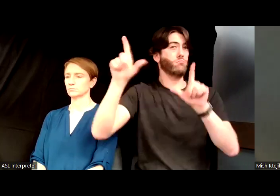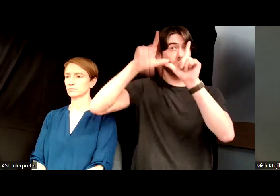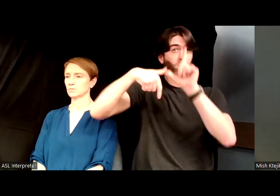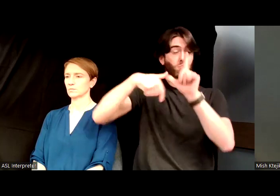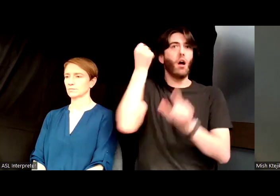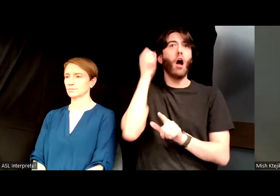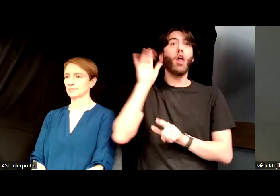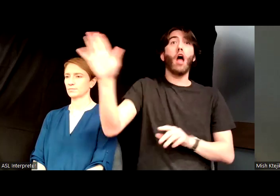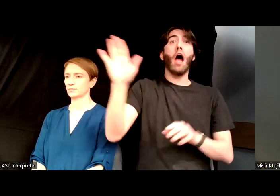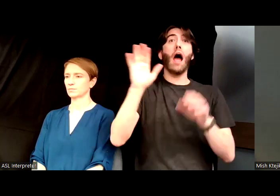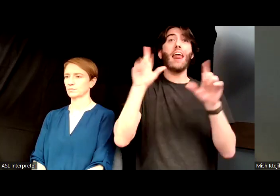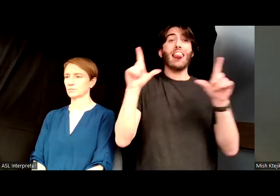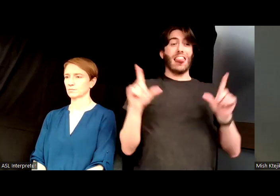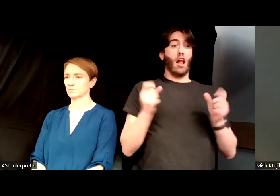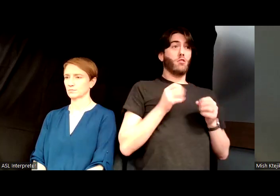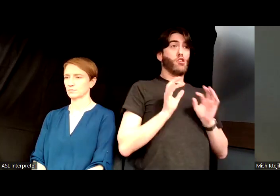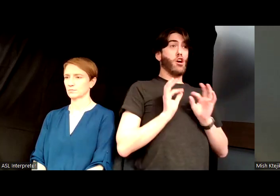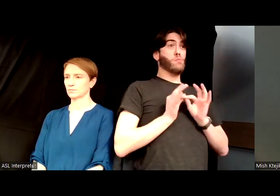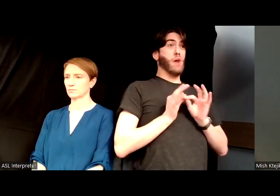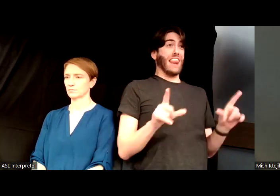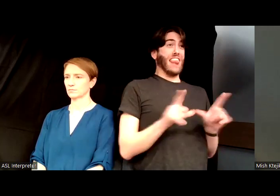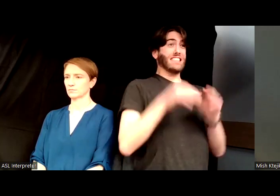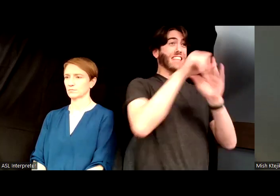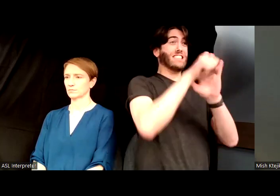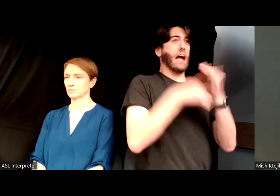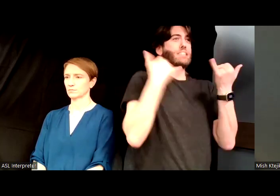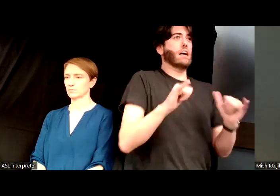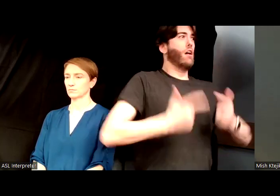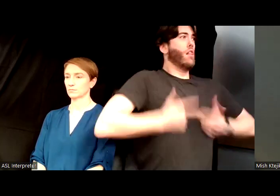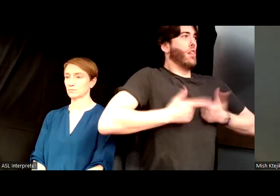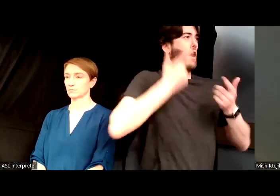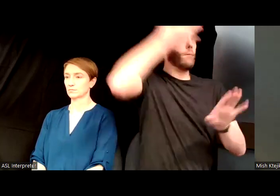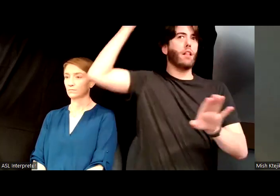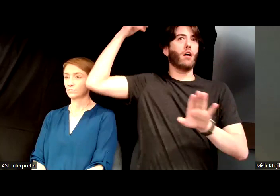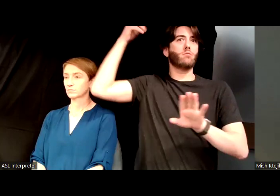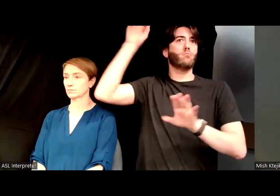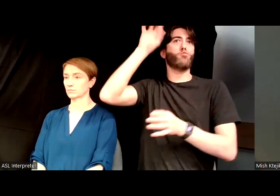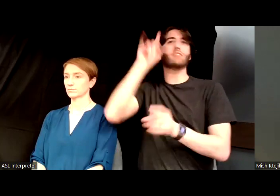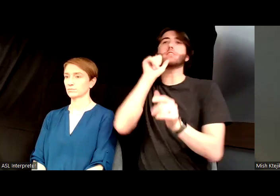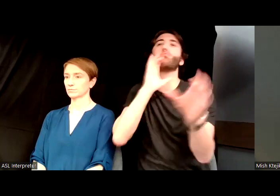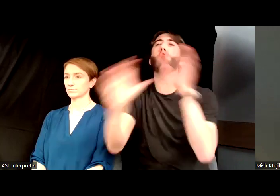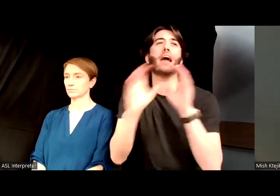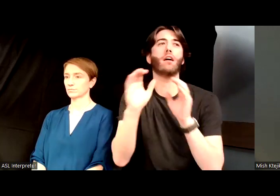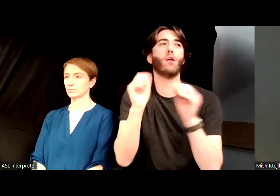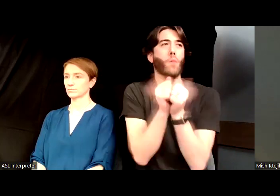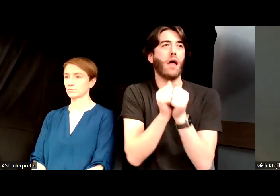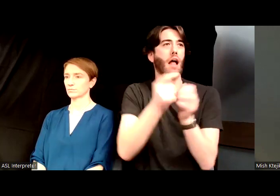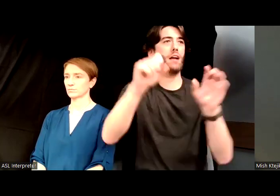already certified, but understand that they had their license revoked until it was expired. And they still had the